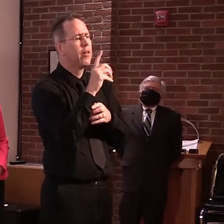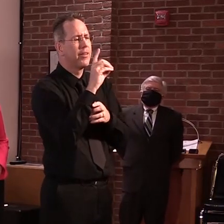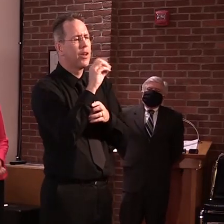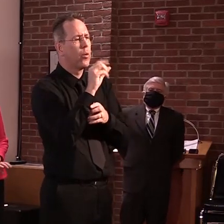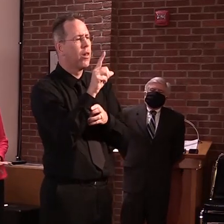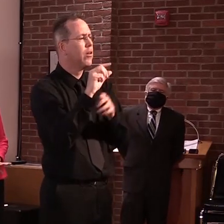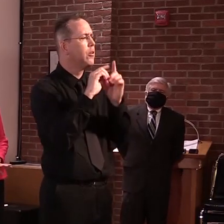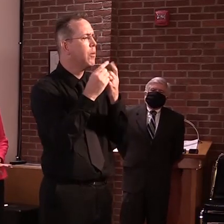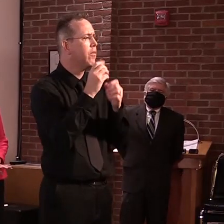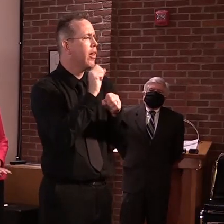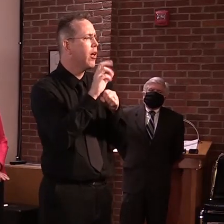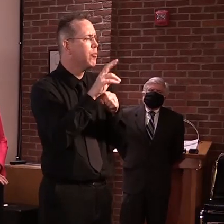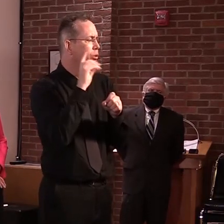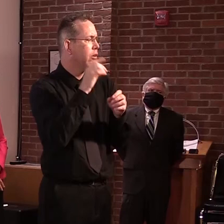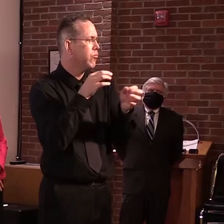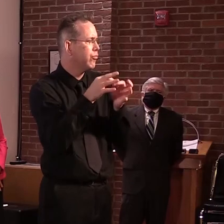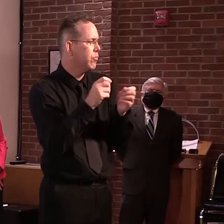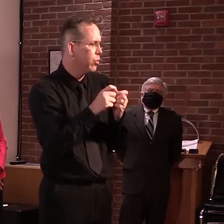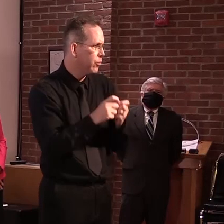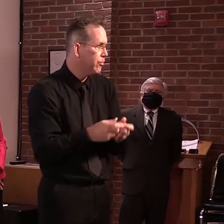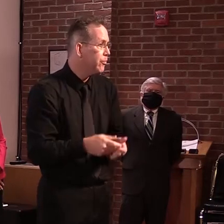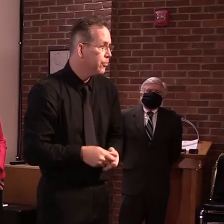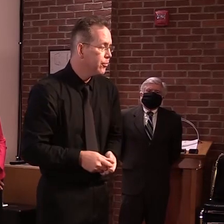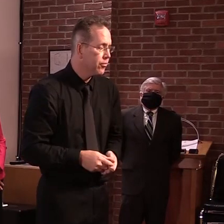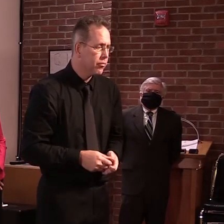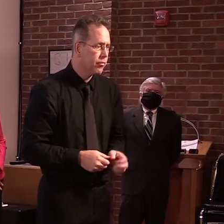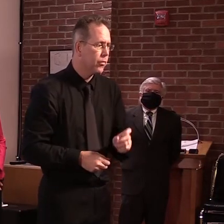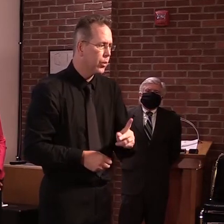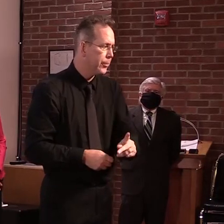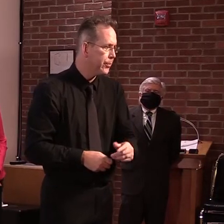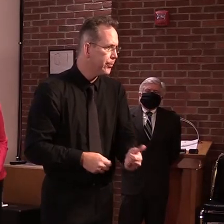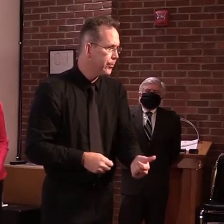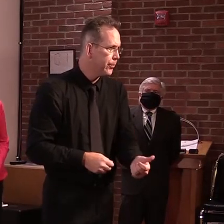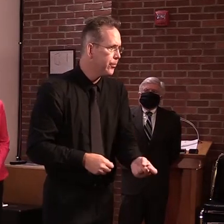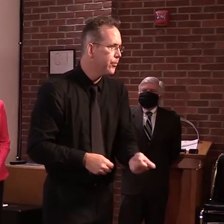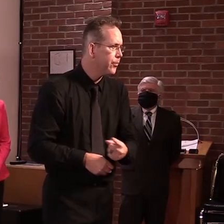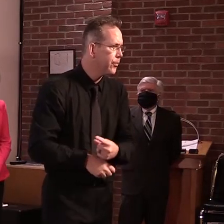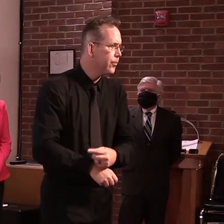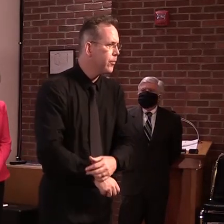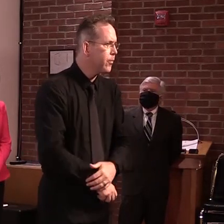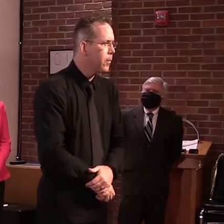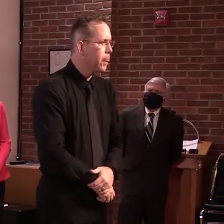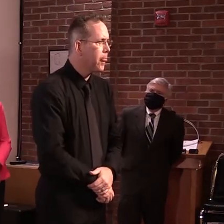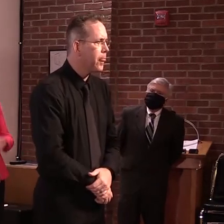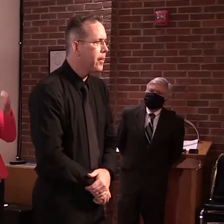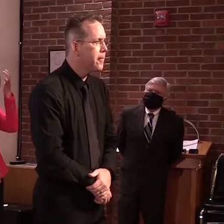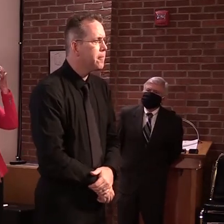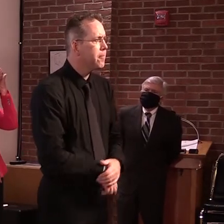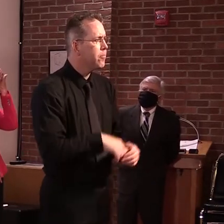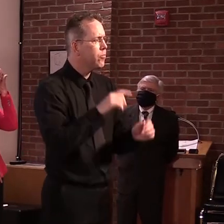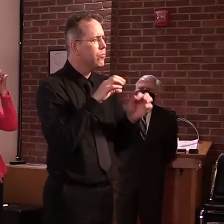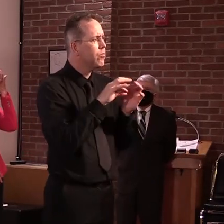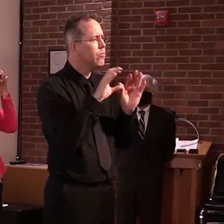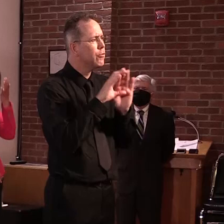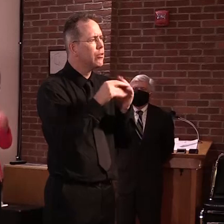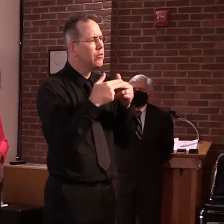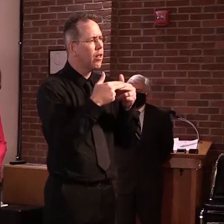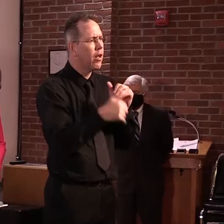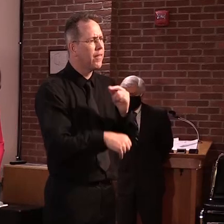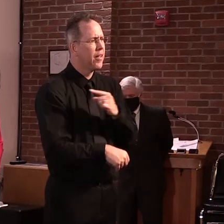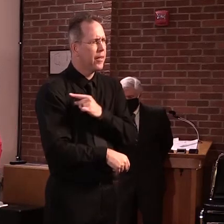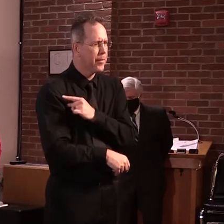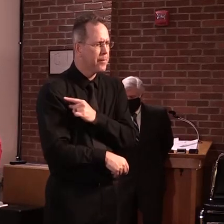All right, and then I have a question and a follow-up to some of the data that was presented earlier. The House is currently working